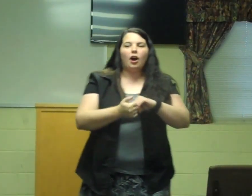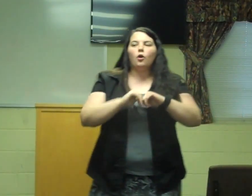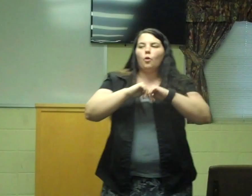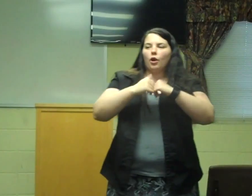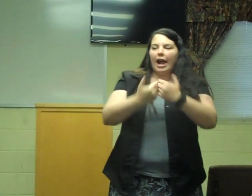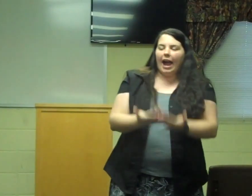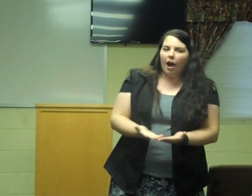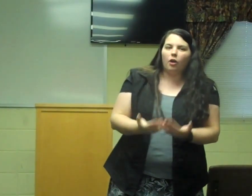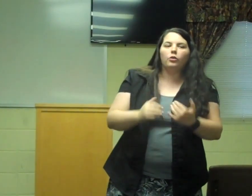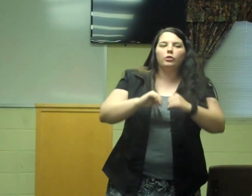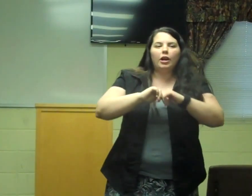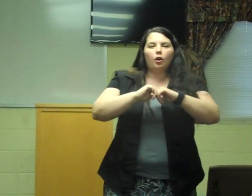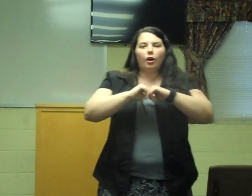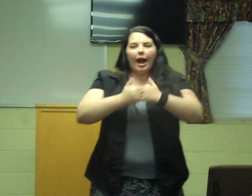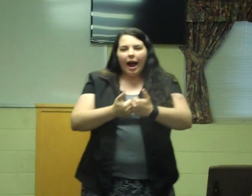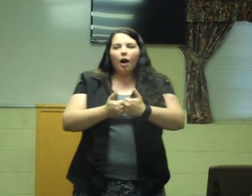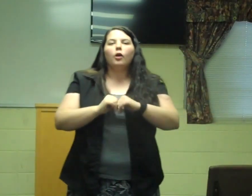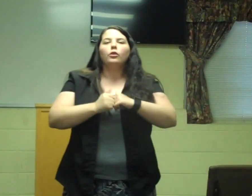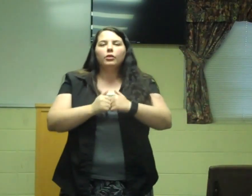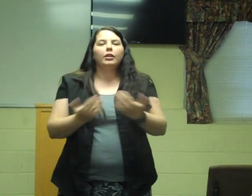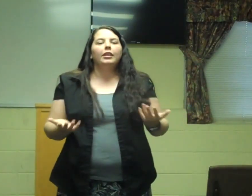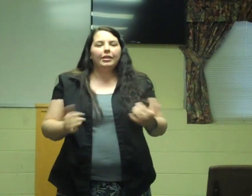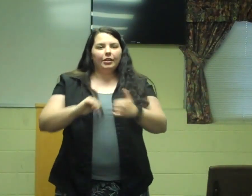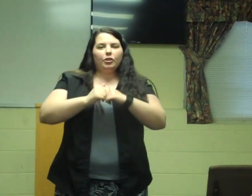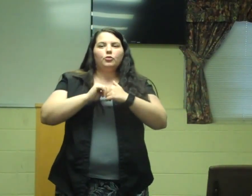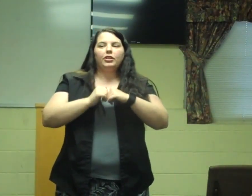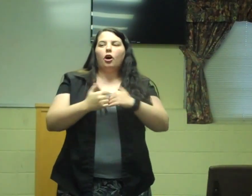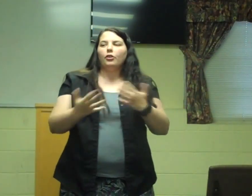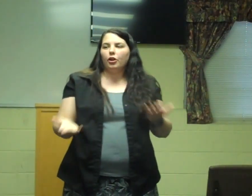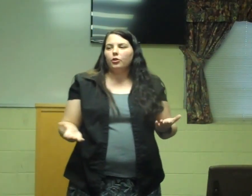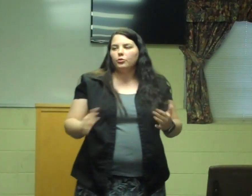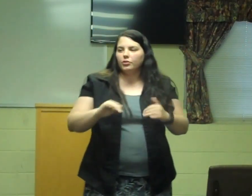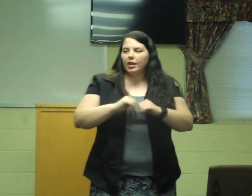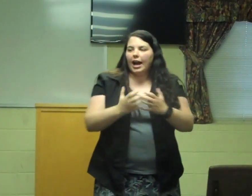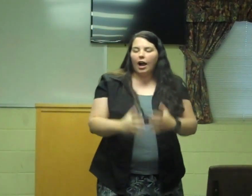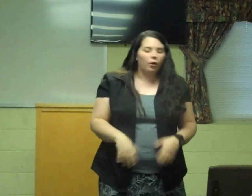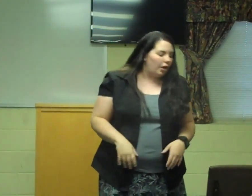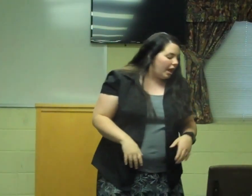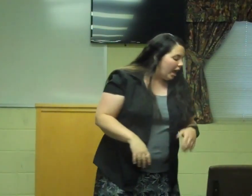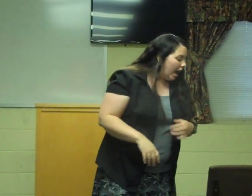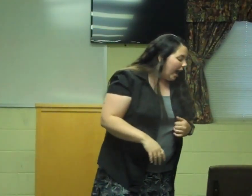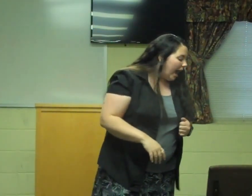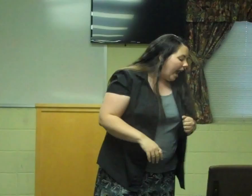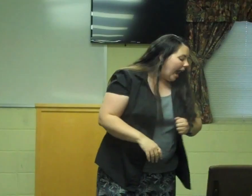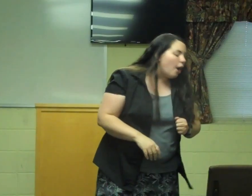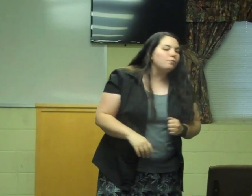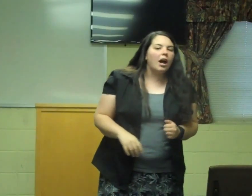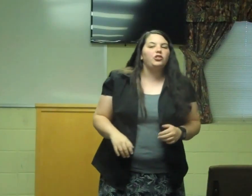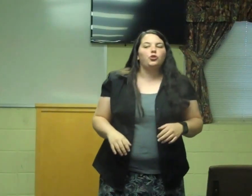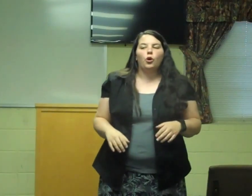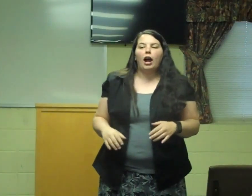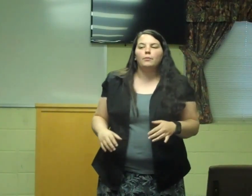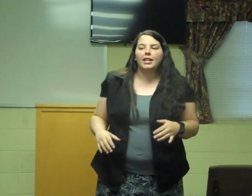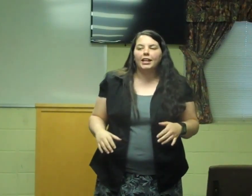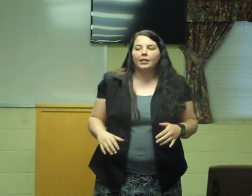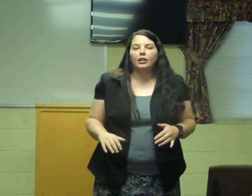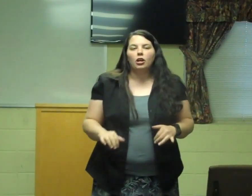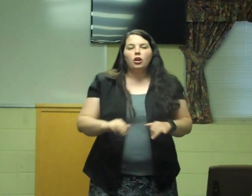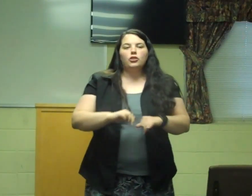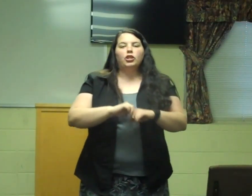How or how or how. You see all those. How. How much or how many. So you can